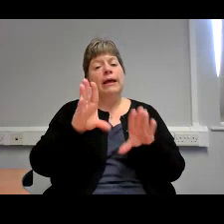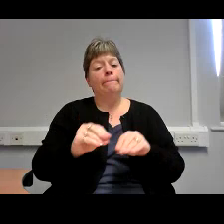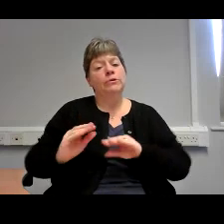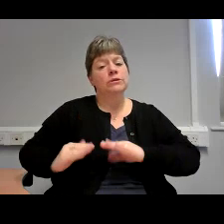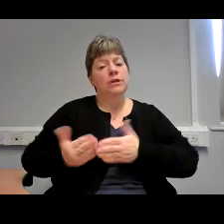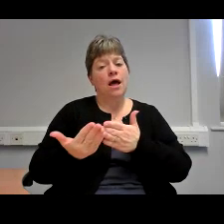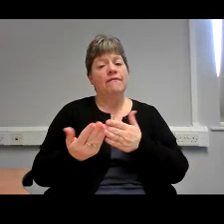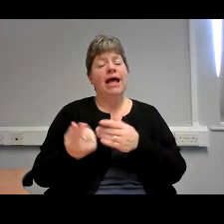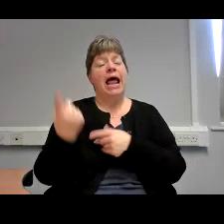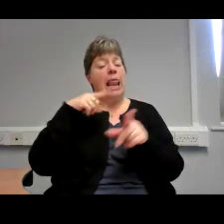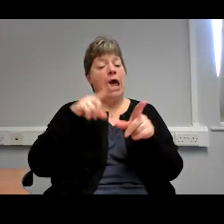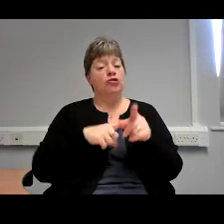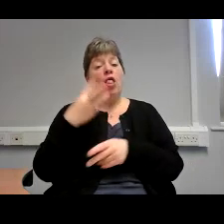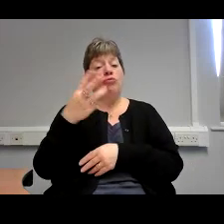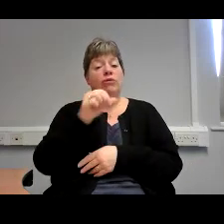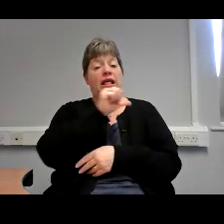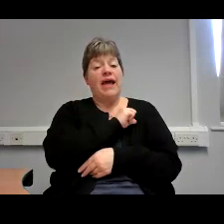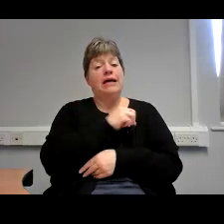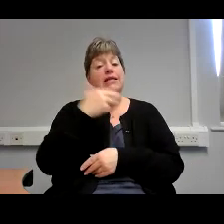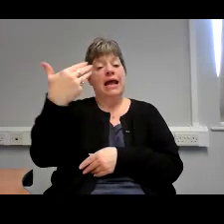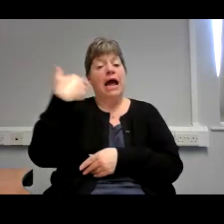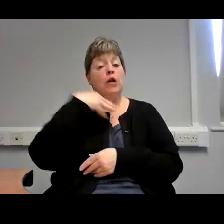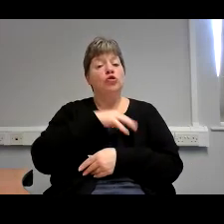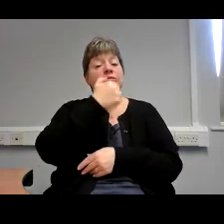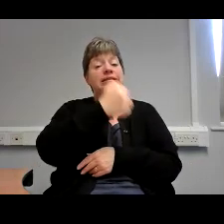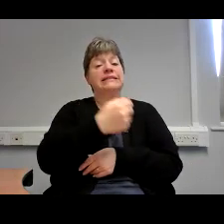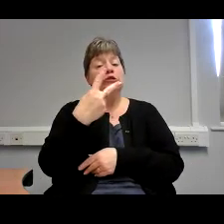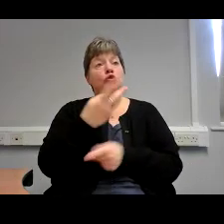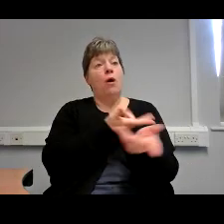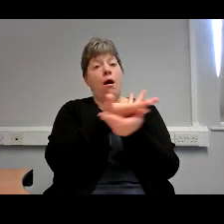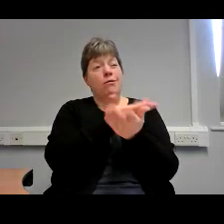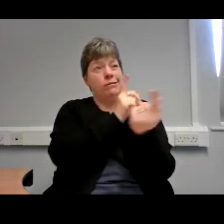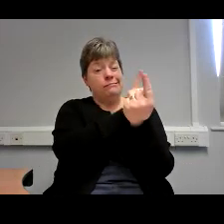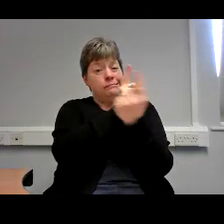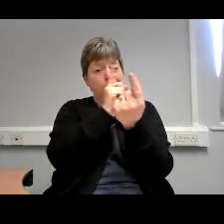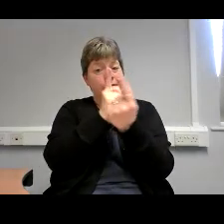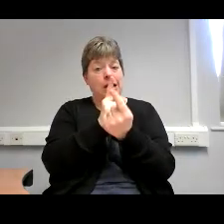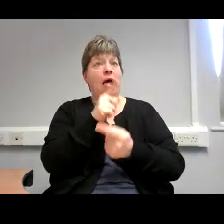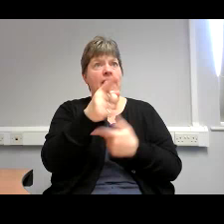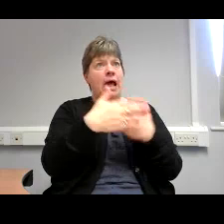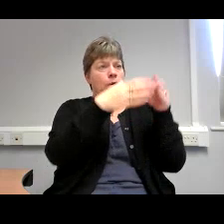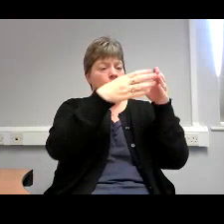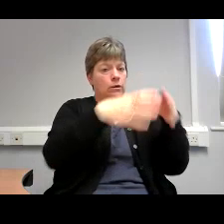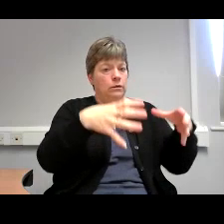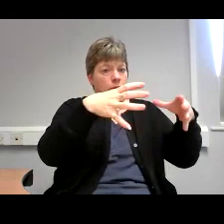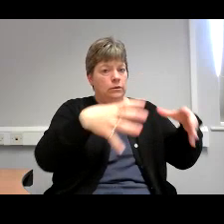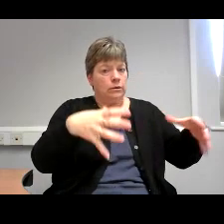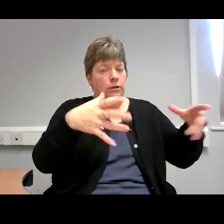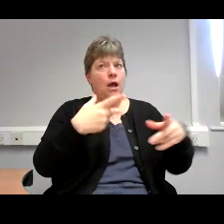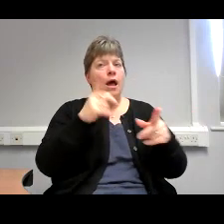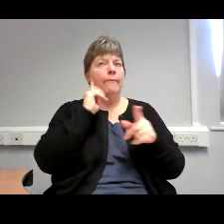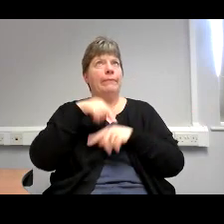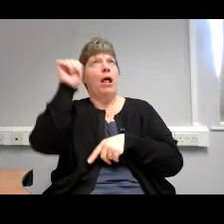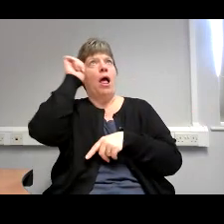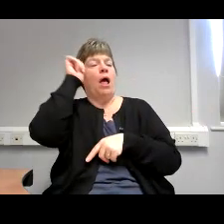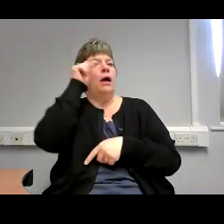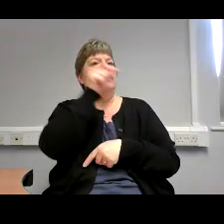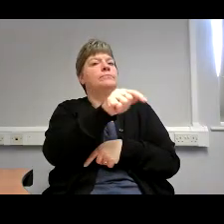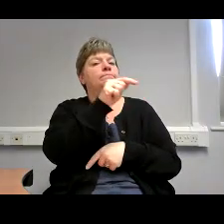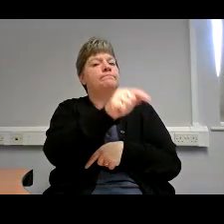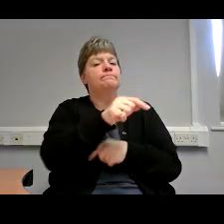year 3,962 consultations. We do see that growing as people are getting more aware of that. And